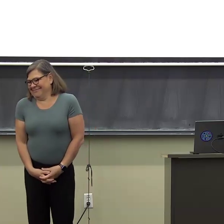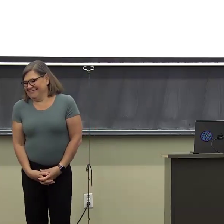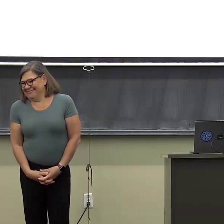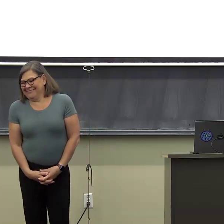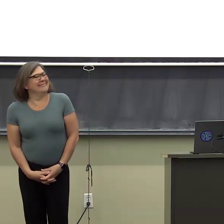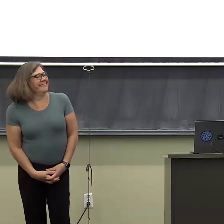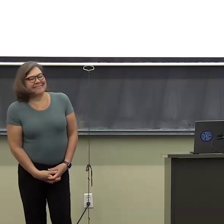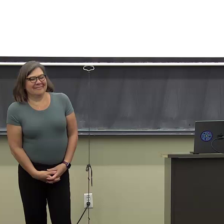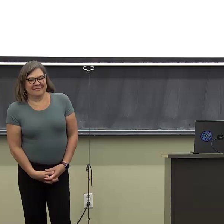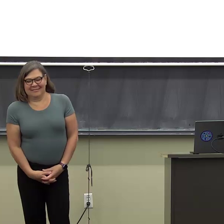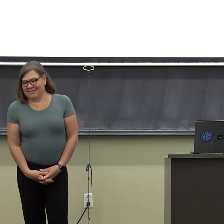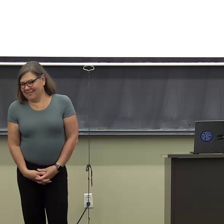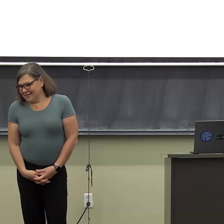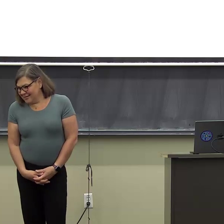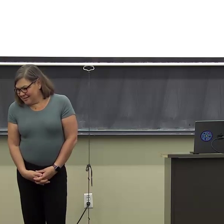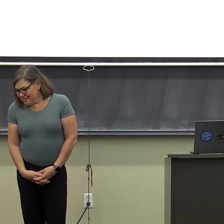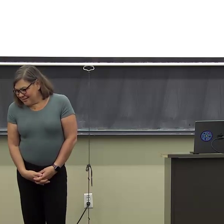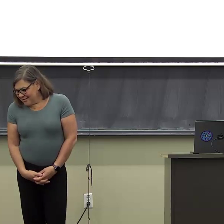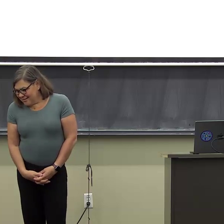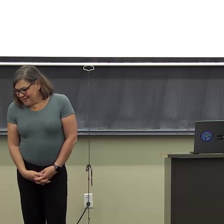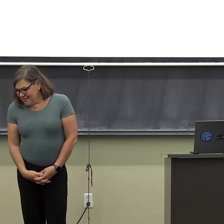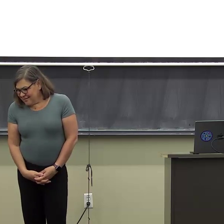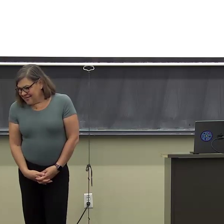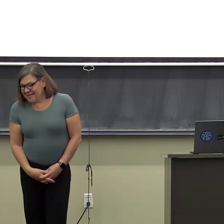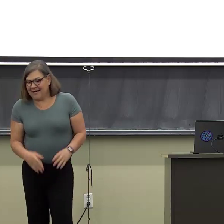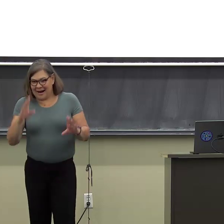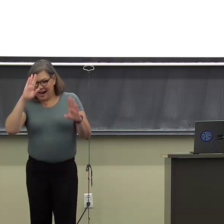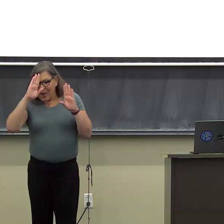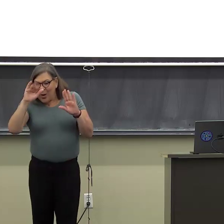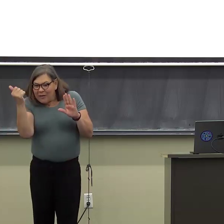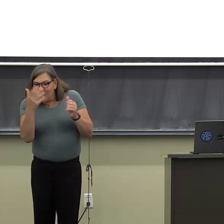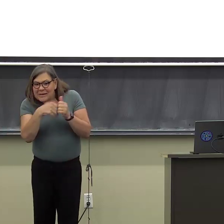Thank you so much. Hello, everyone in Austin.